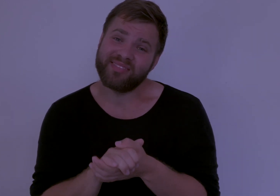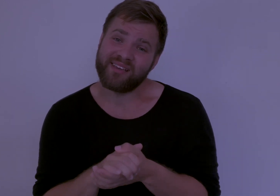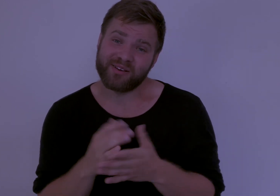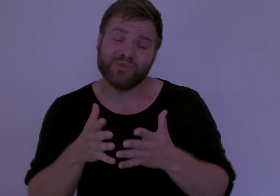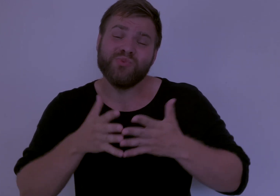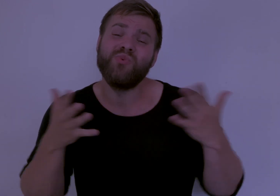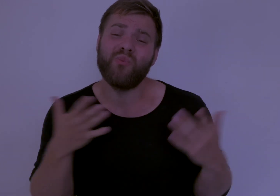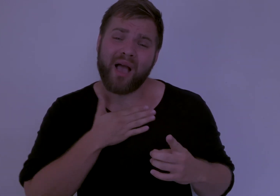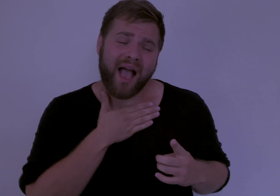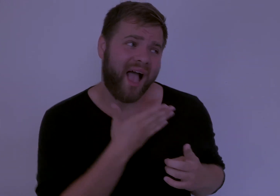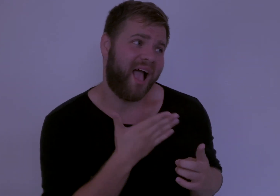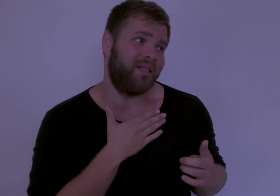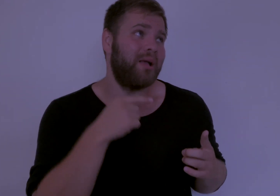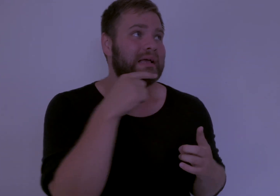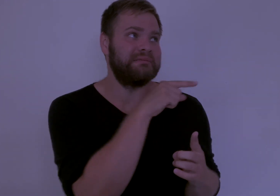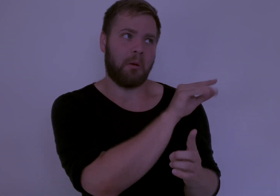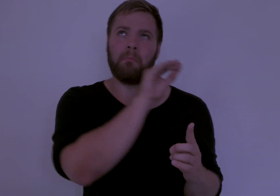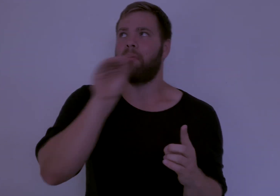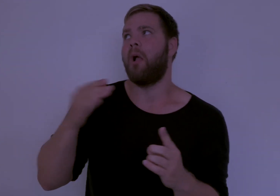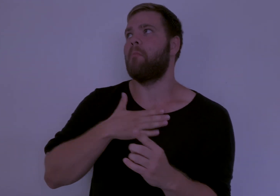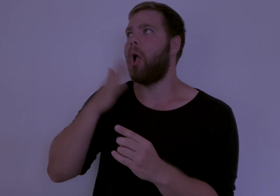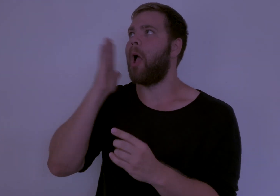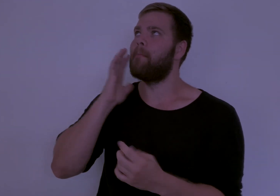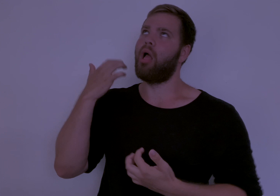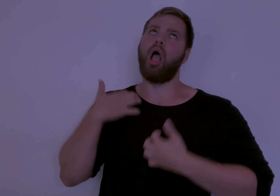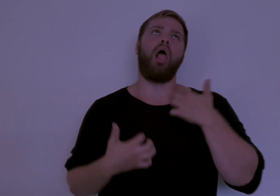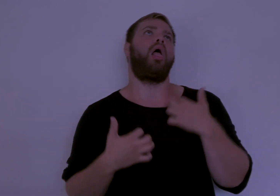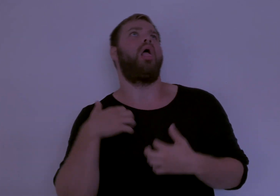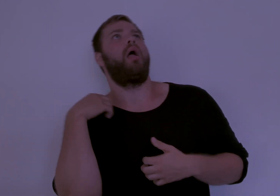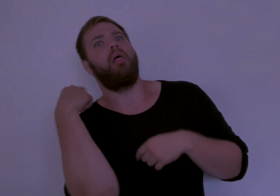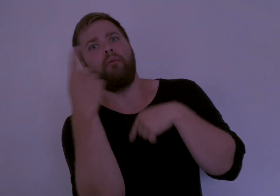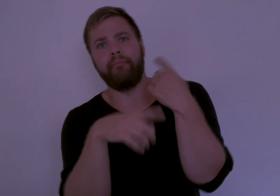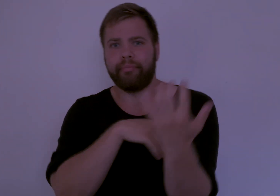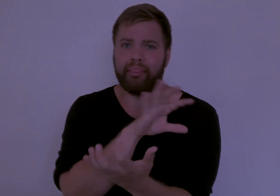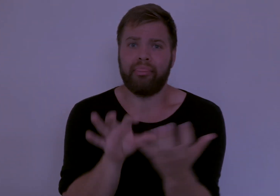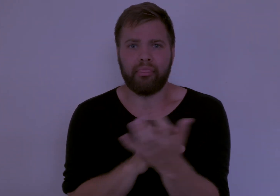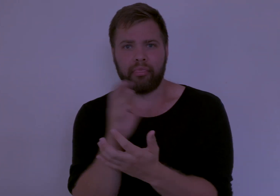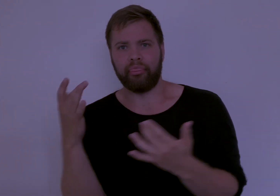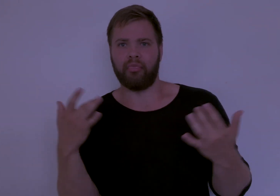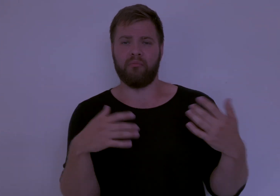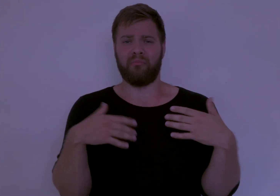I'll be thanking my dad, cause she grew from the drama. Only wanna do